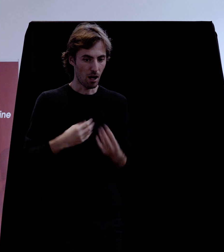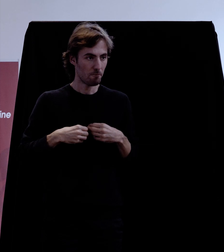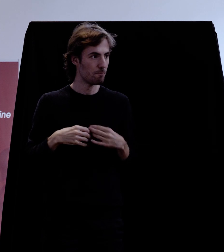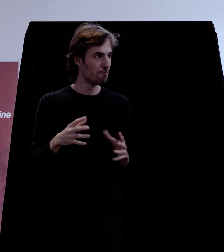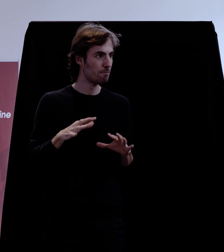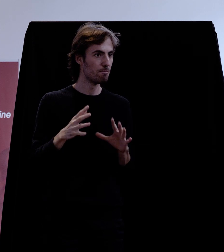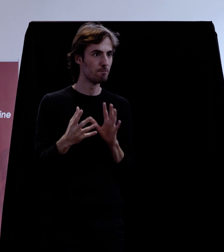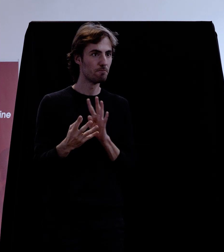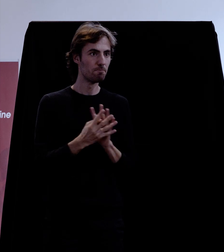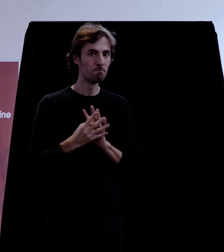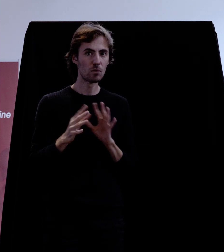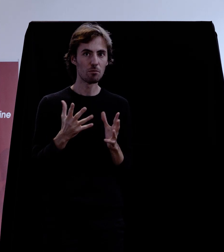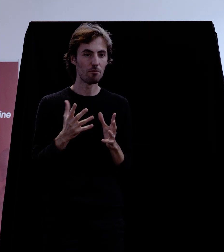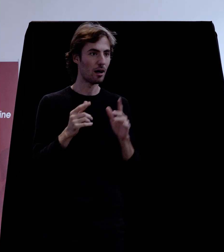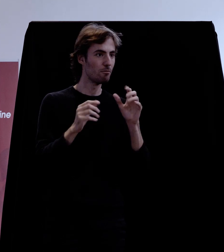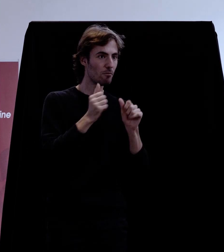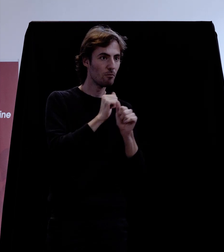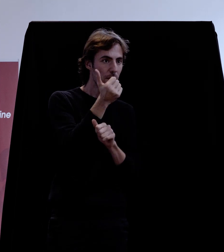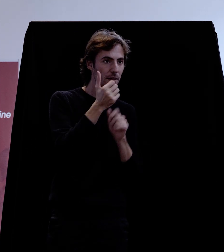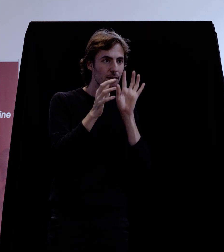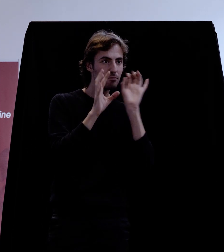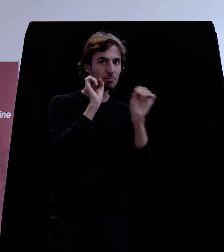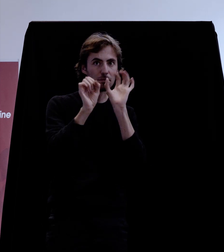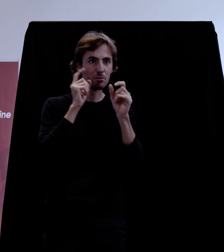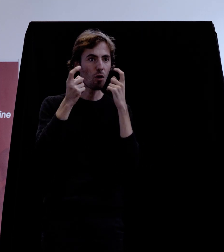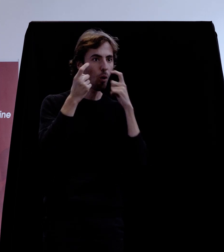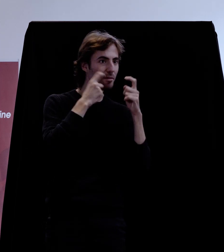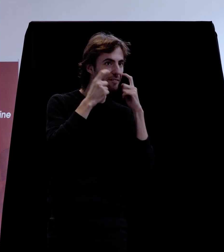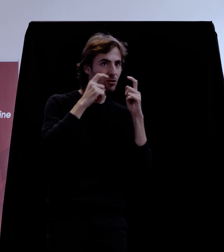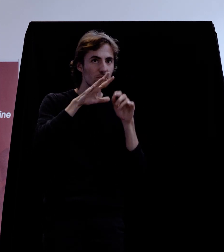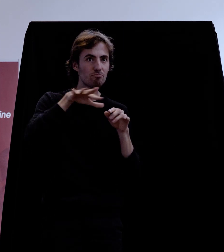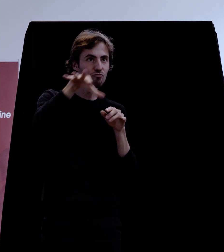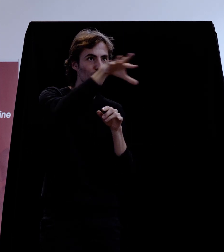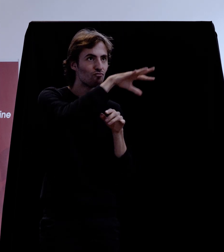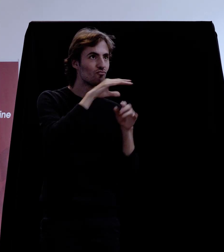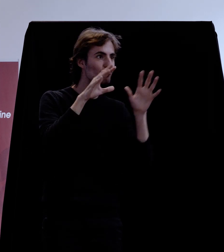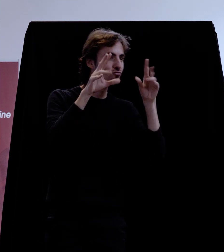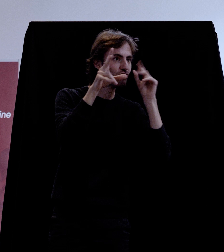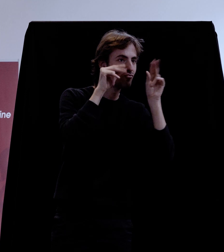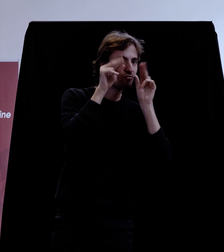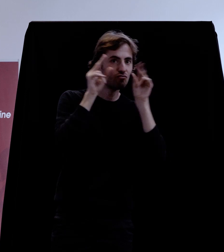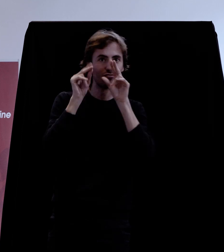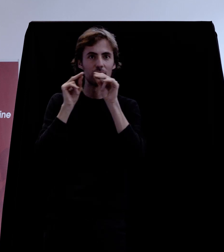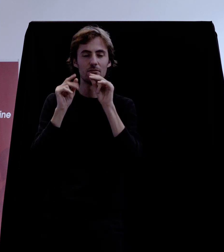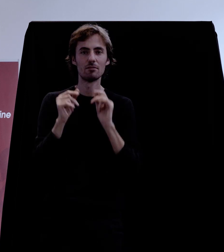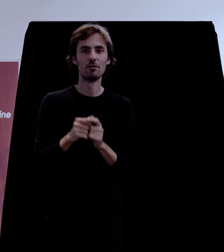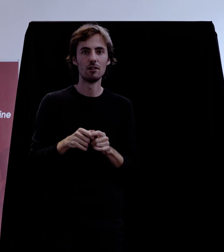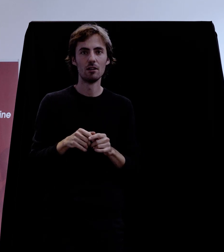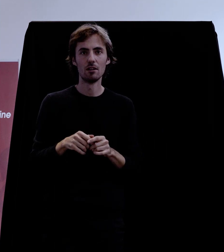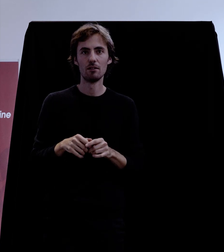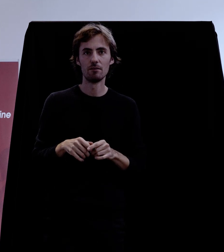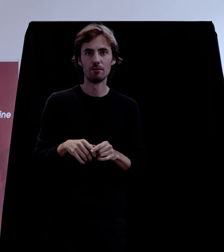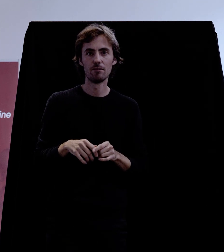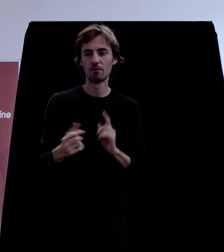right? Incidentally, you happen to be somewhere and someone did something positive or negative, and you thought, I like